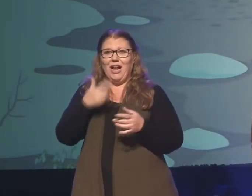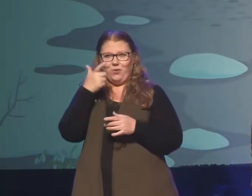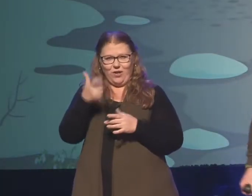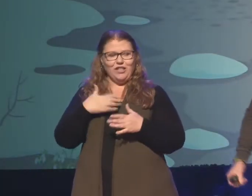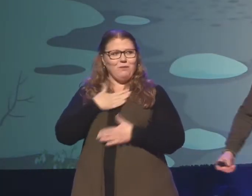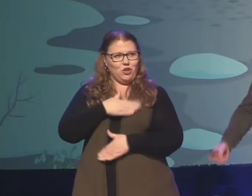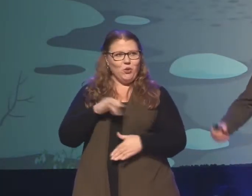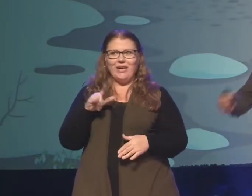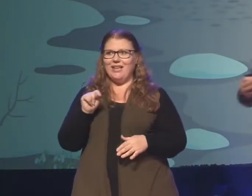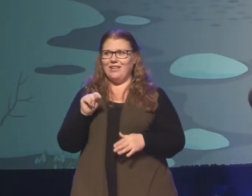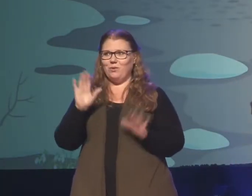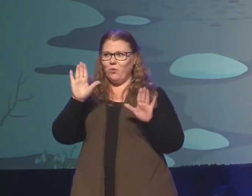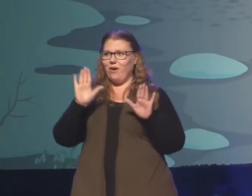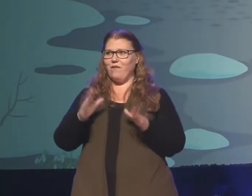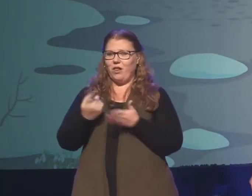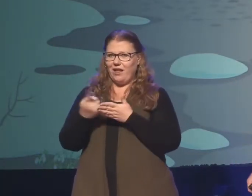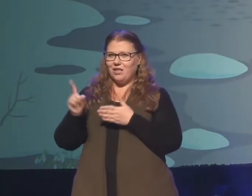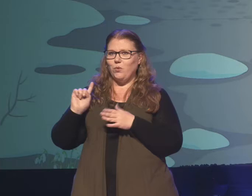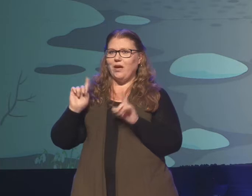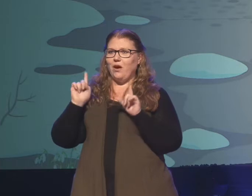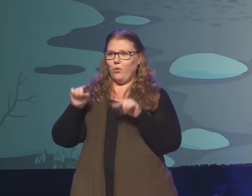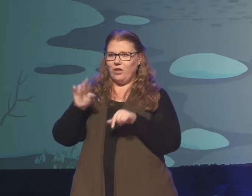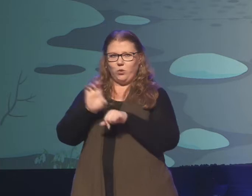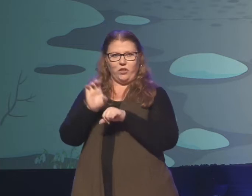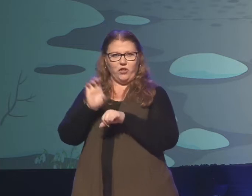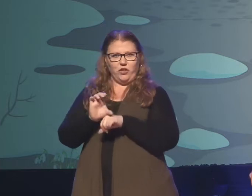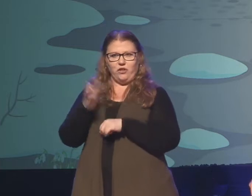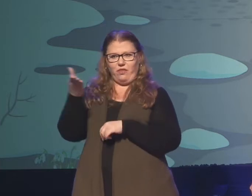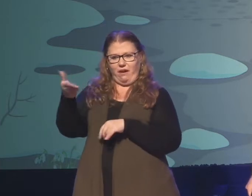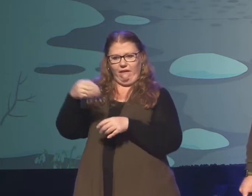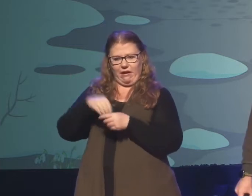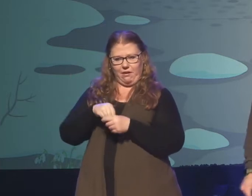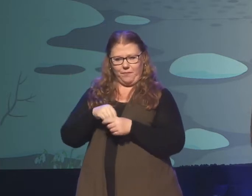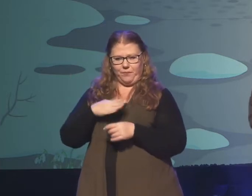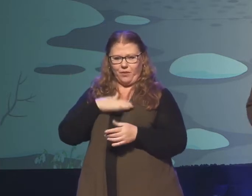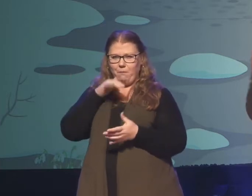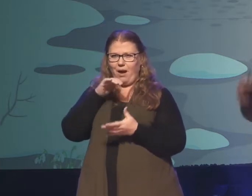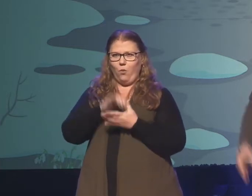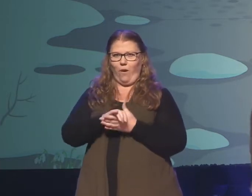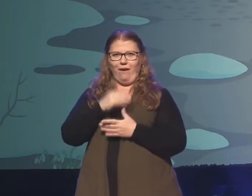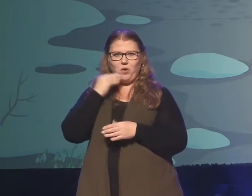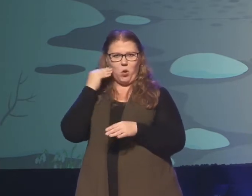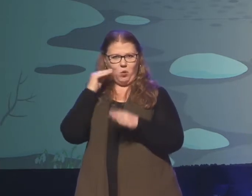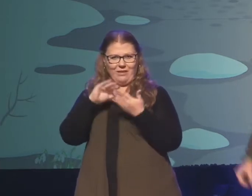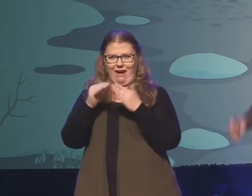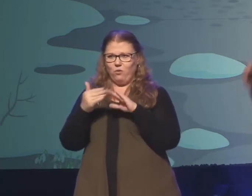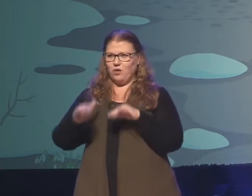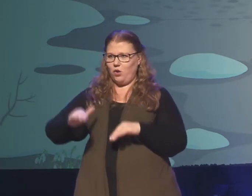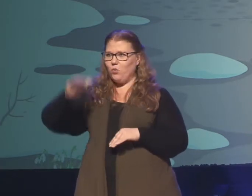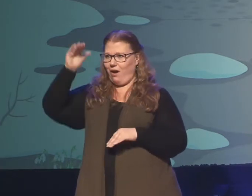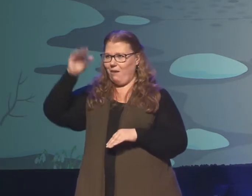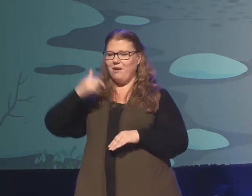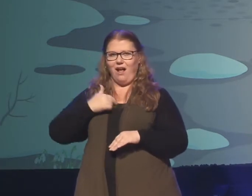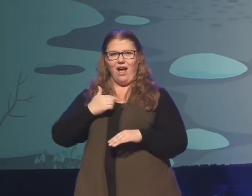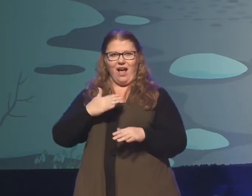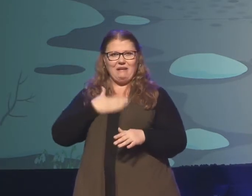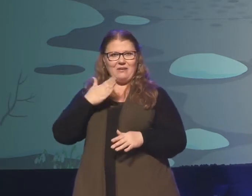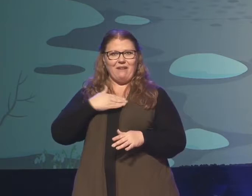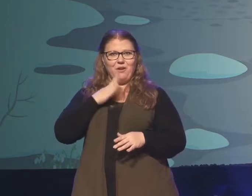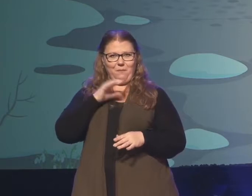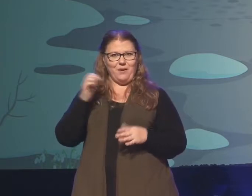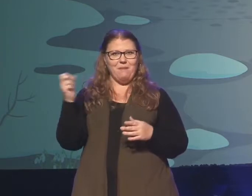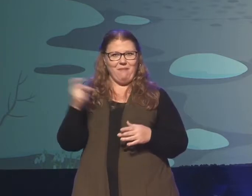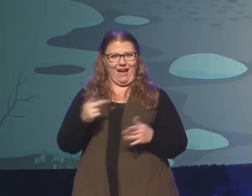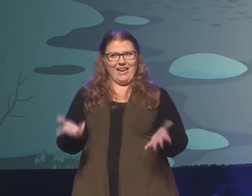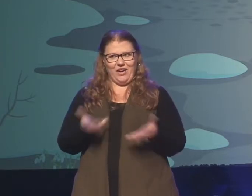them. It was wonderful. Last week, I visited a church there in my wife's hometown where she grew up, and let me just say I'm grateful to be back